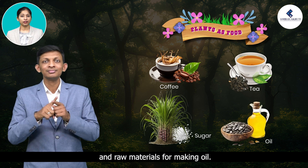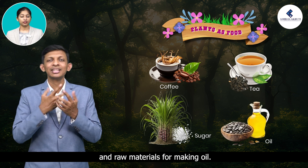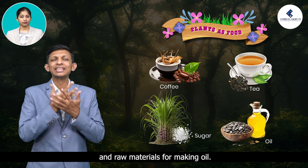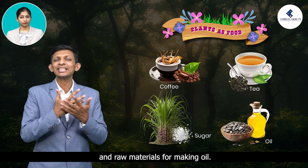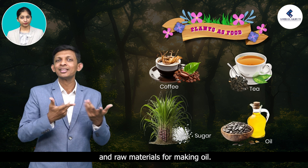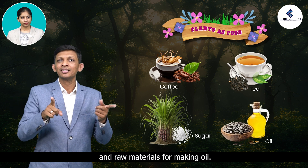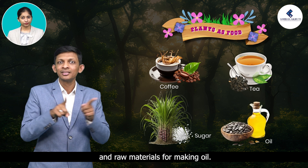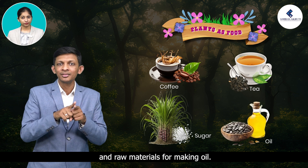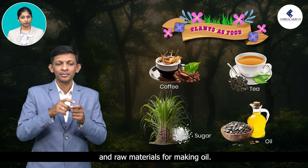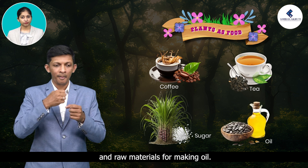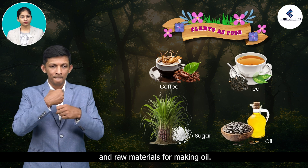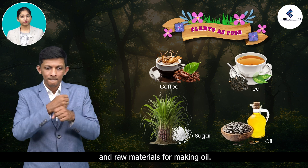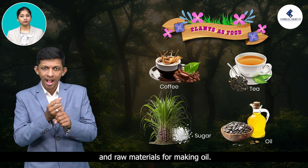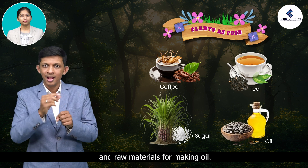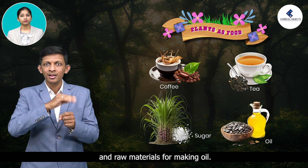making oil.